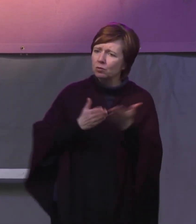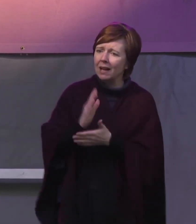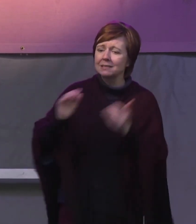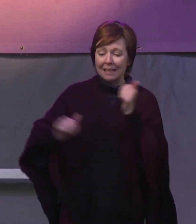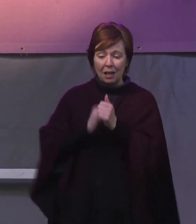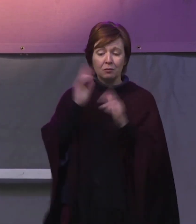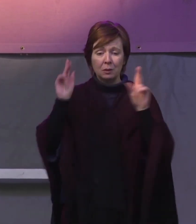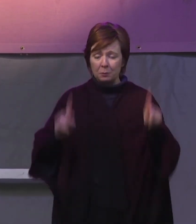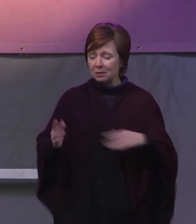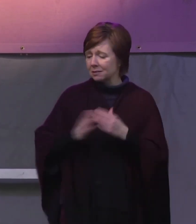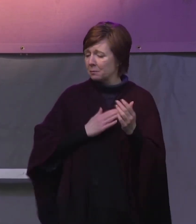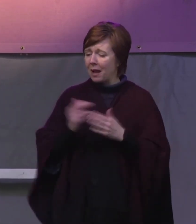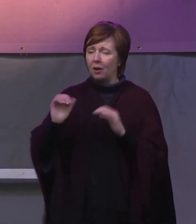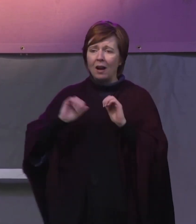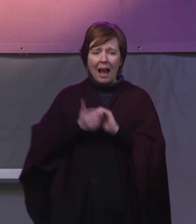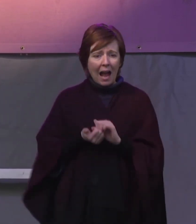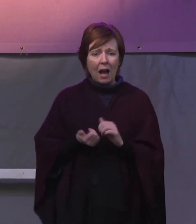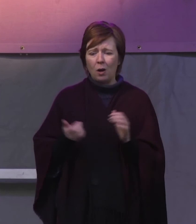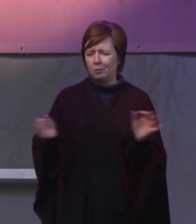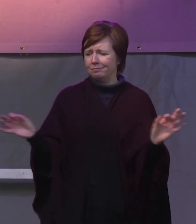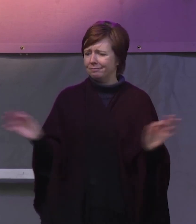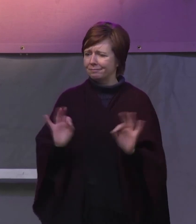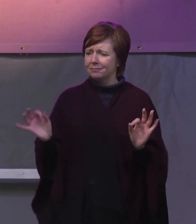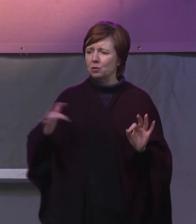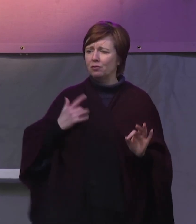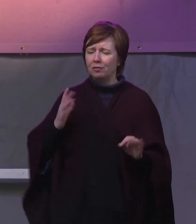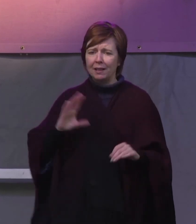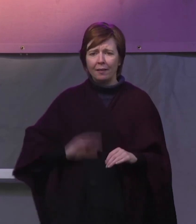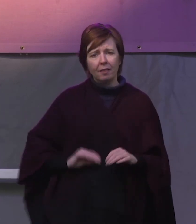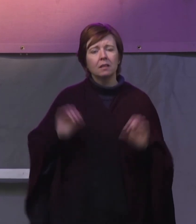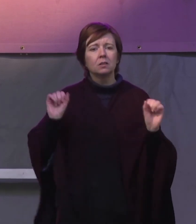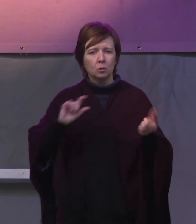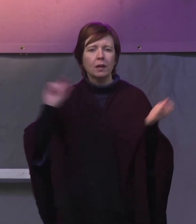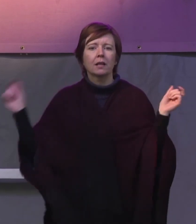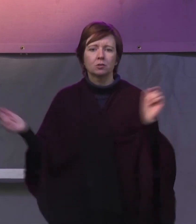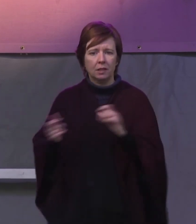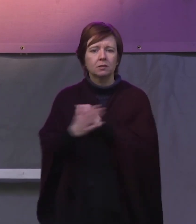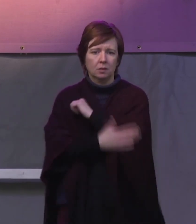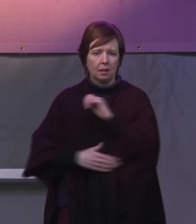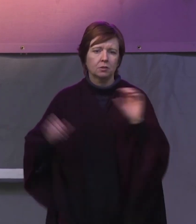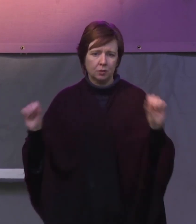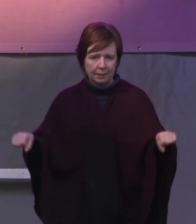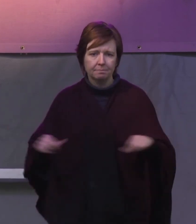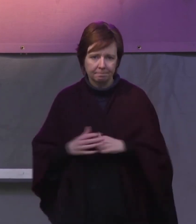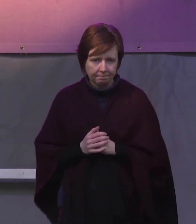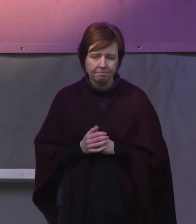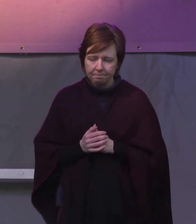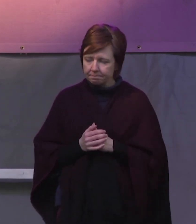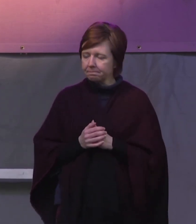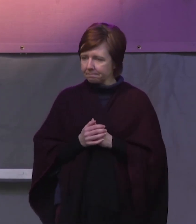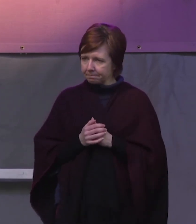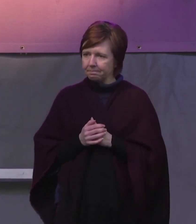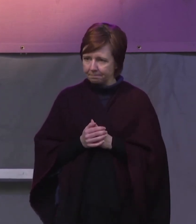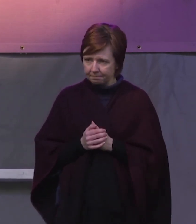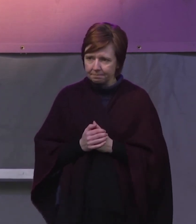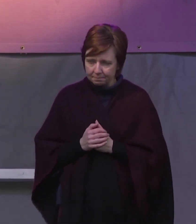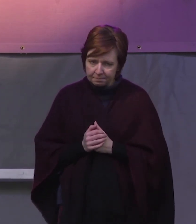single person, no matter how insignificant they feel, can change this country.